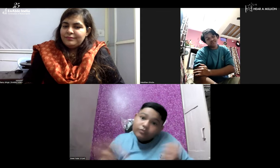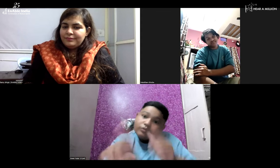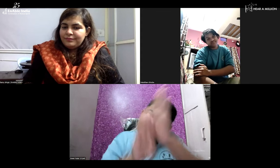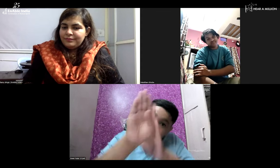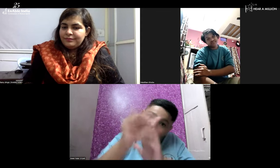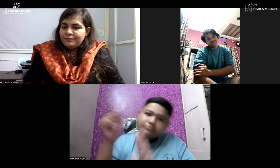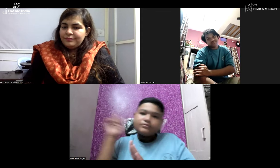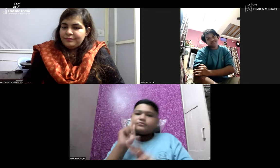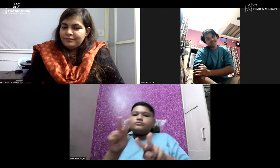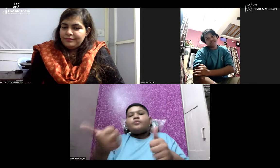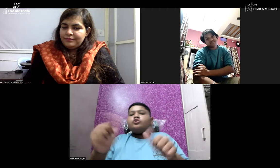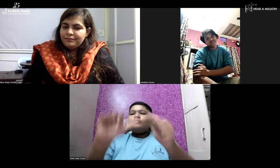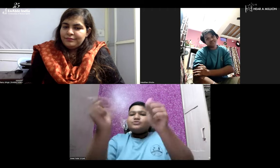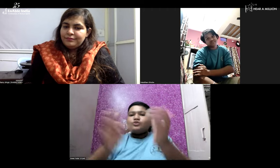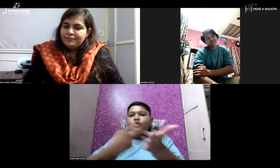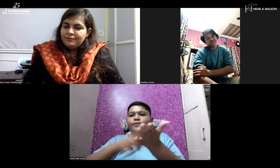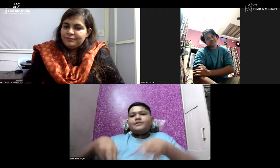remove you from the spotlight.